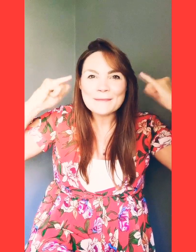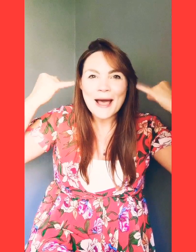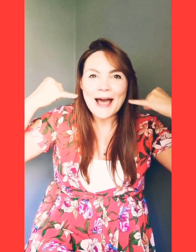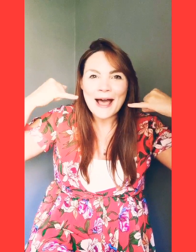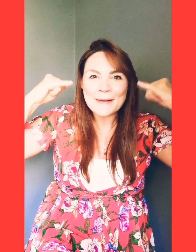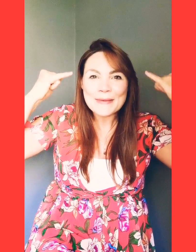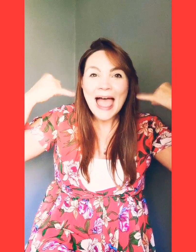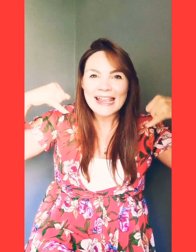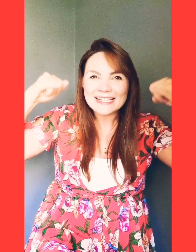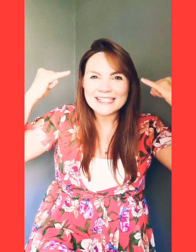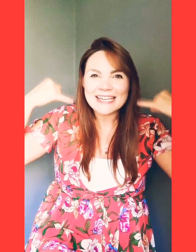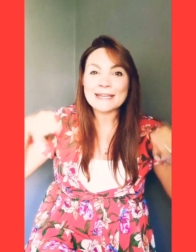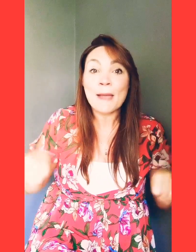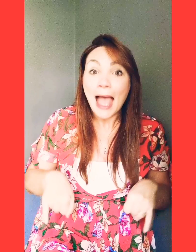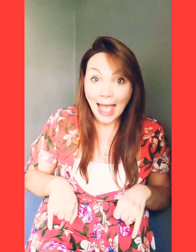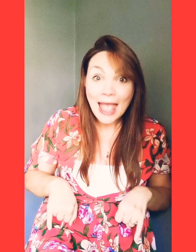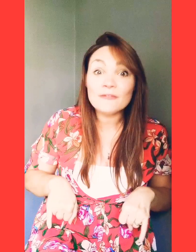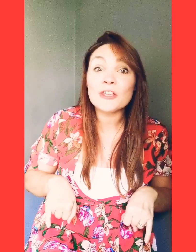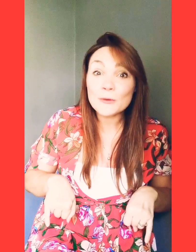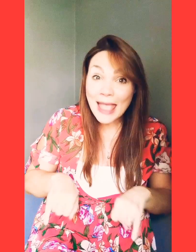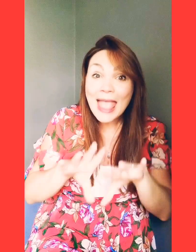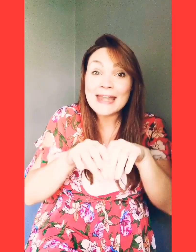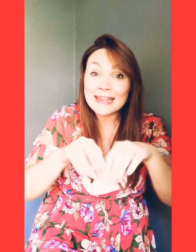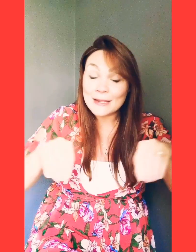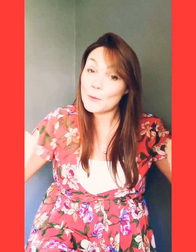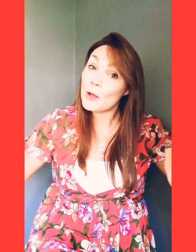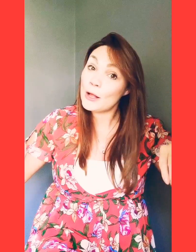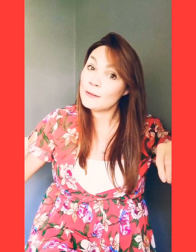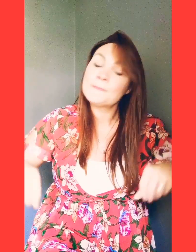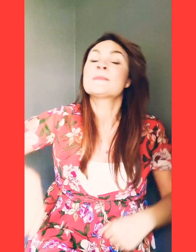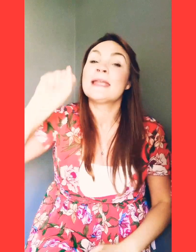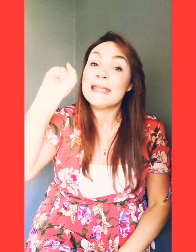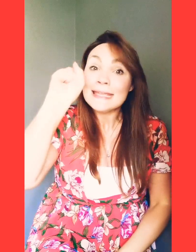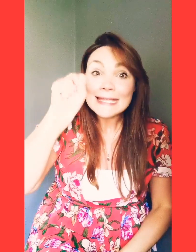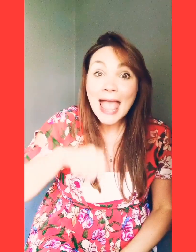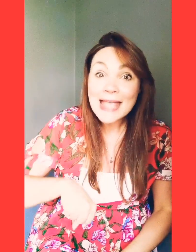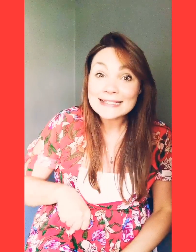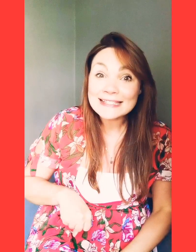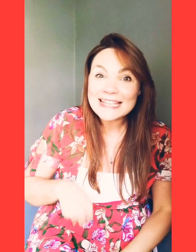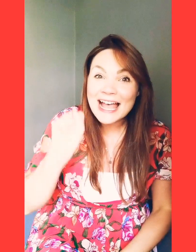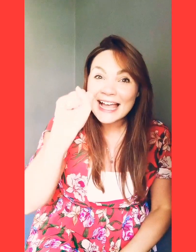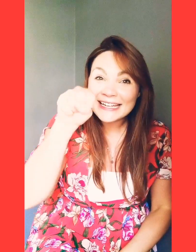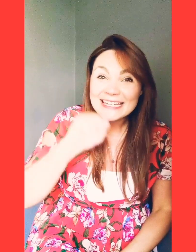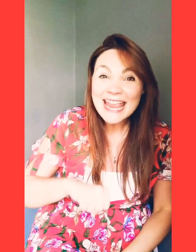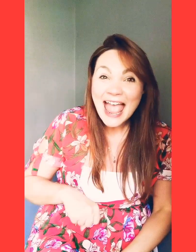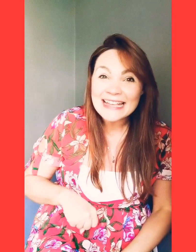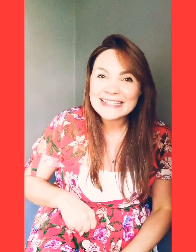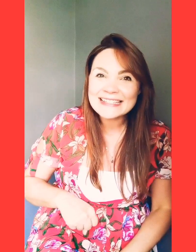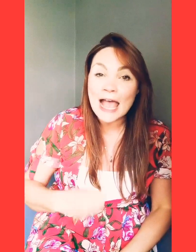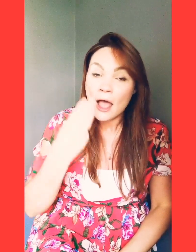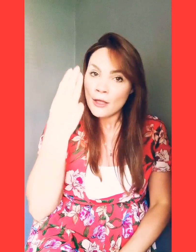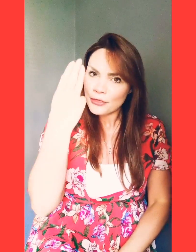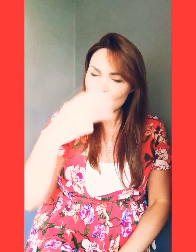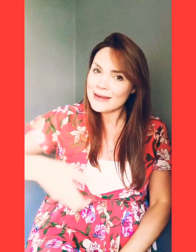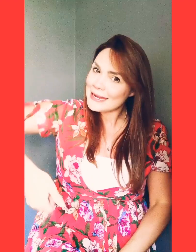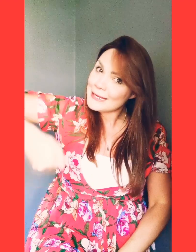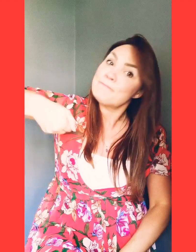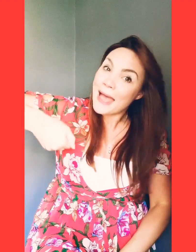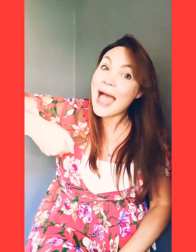Baba Black Sheep, have you any wool? Yes, sir, yes, sir.